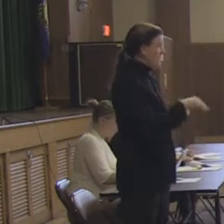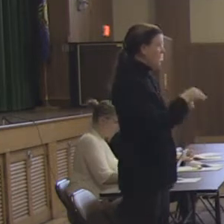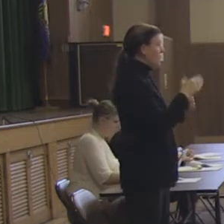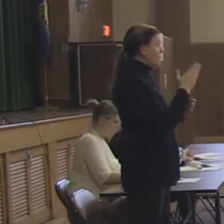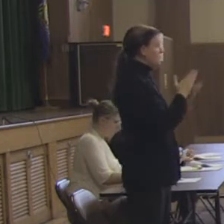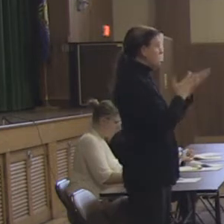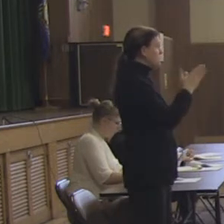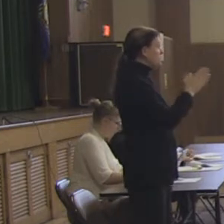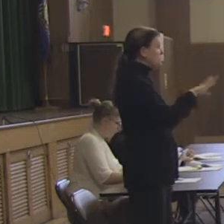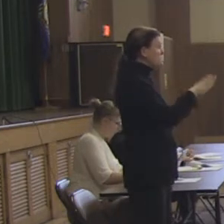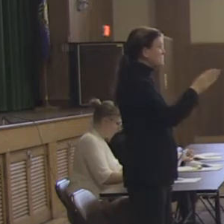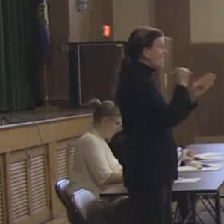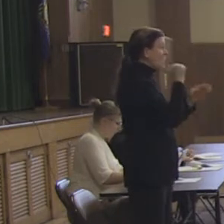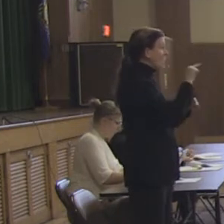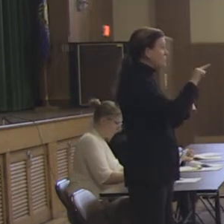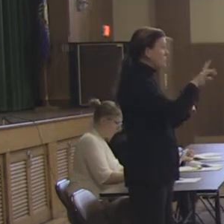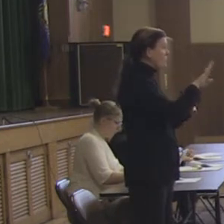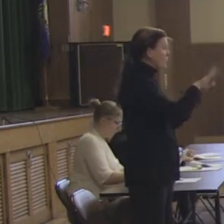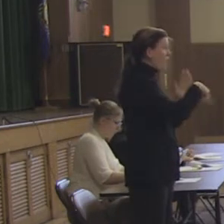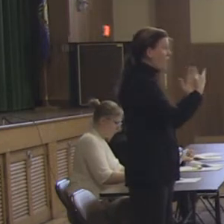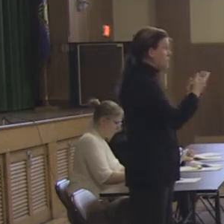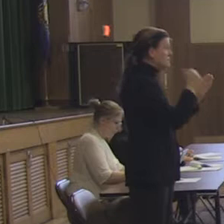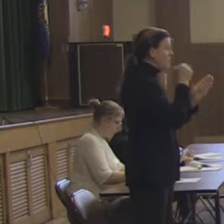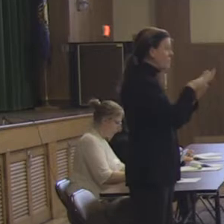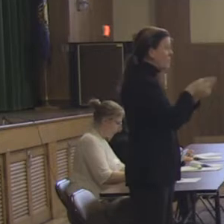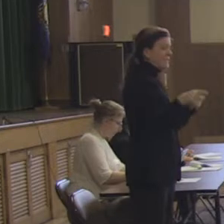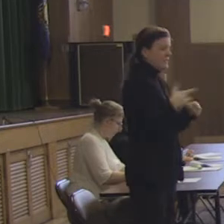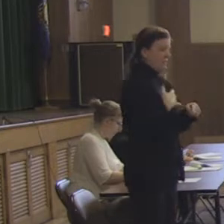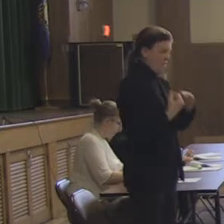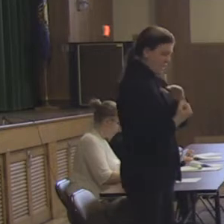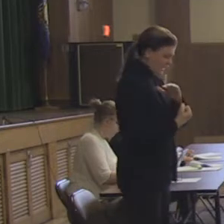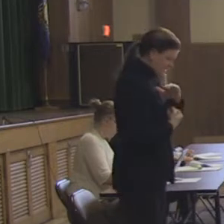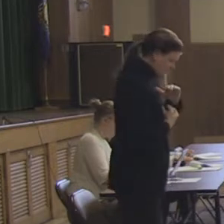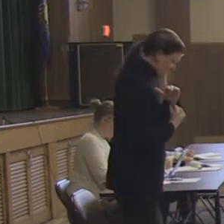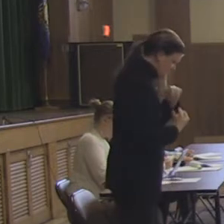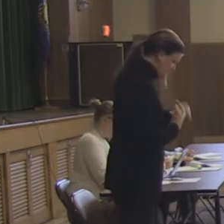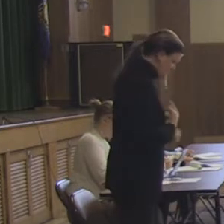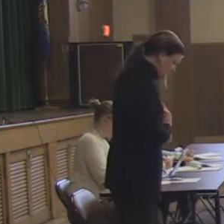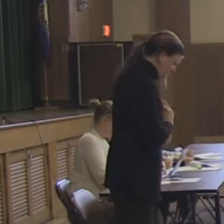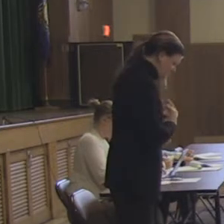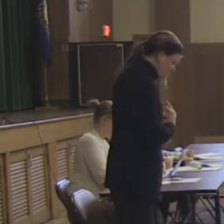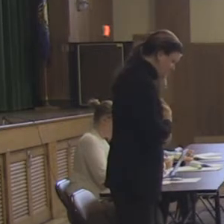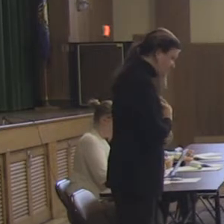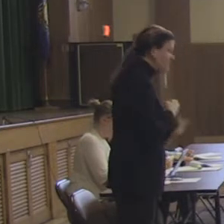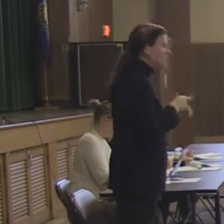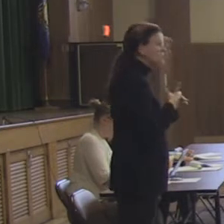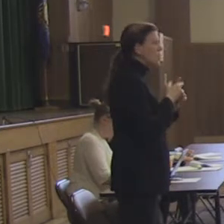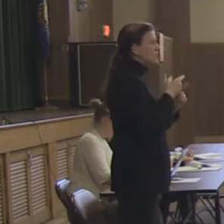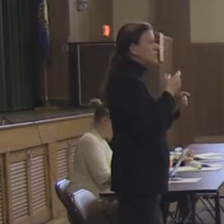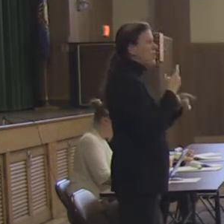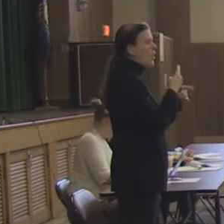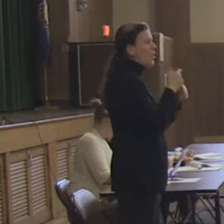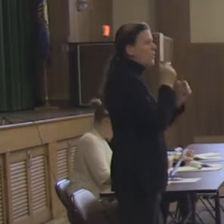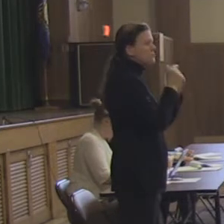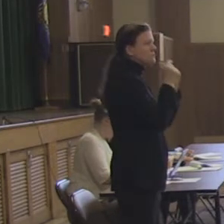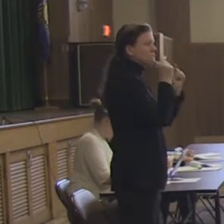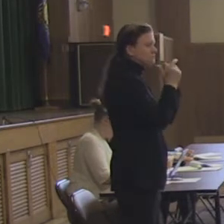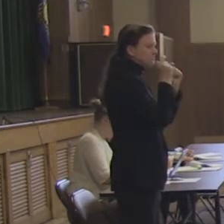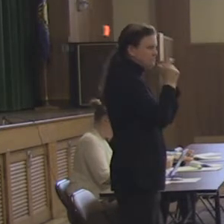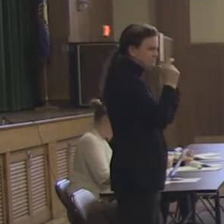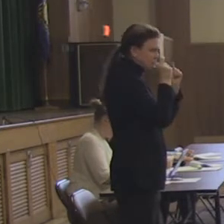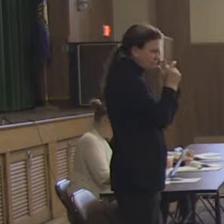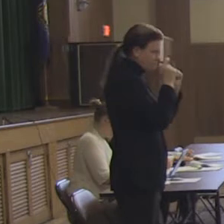services open 24/7 for him created isolation and loneliness. So he began to drink. Some